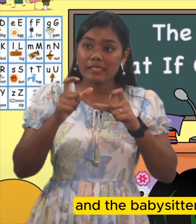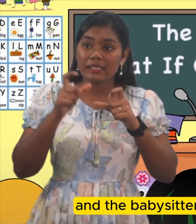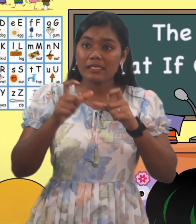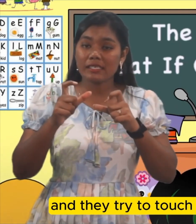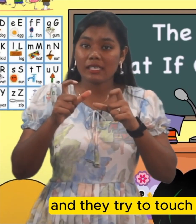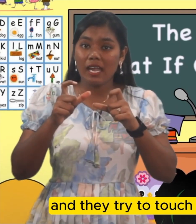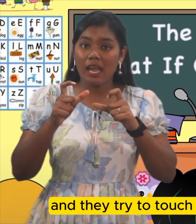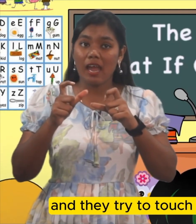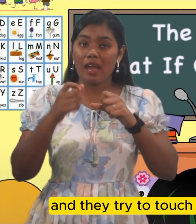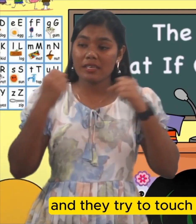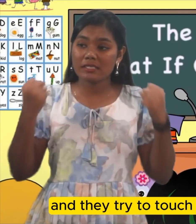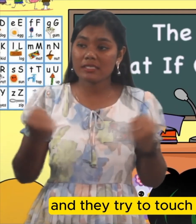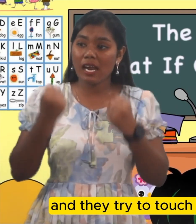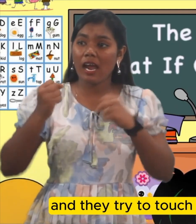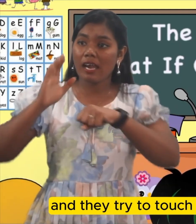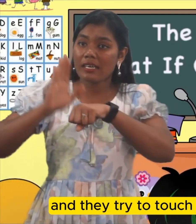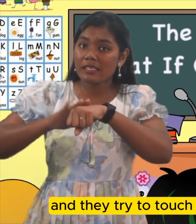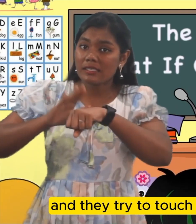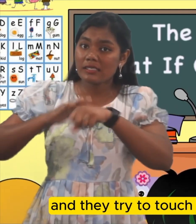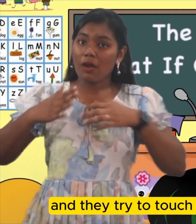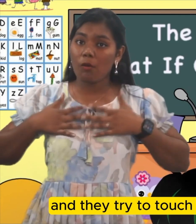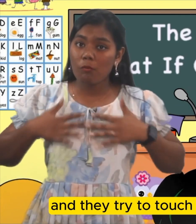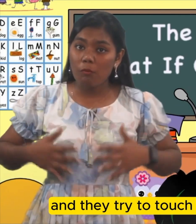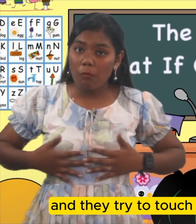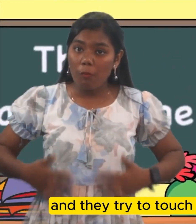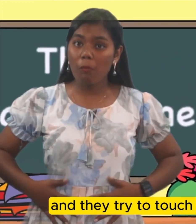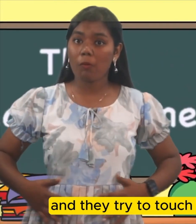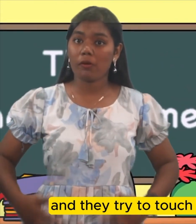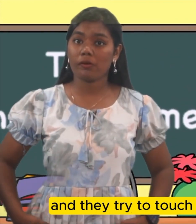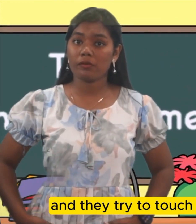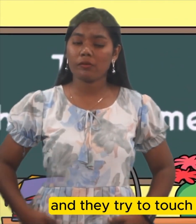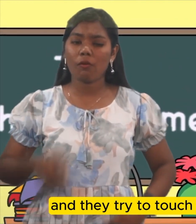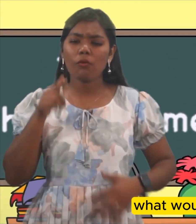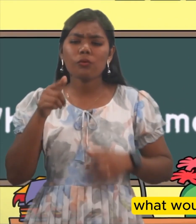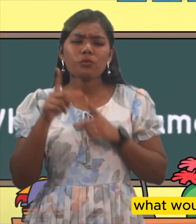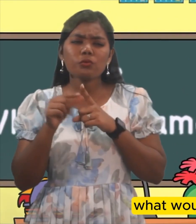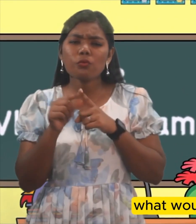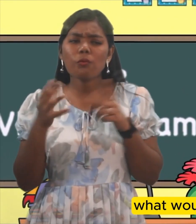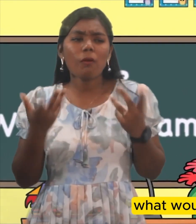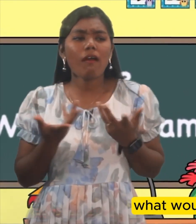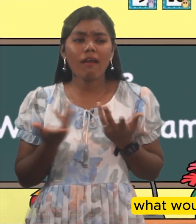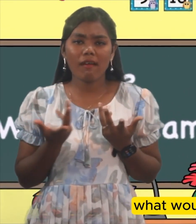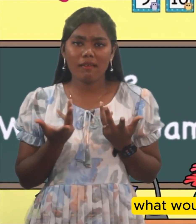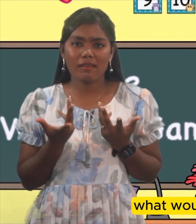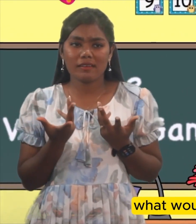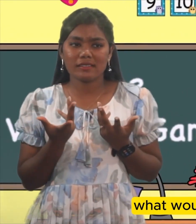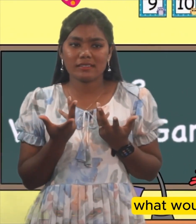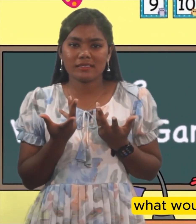and they try to touch you under your clothes? What would you do?